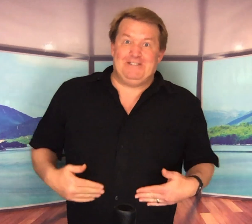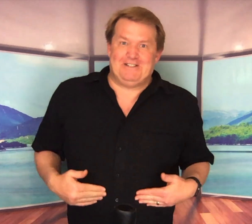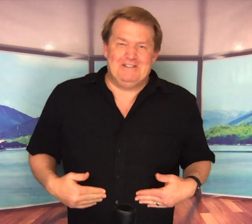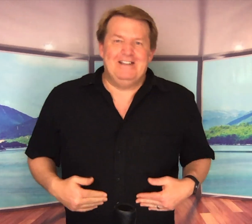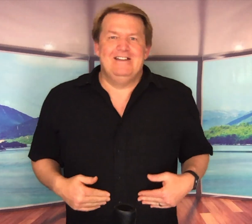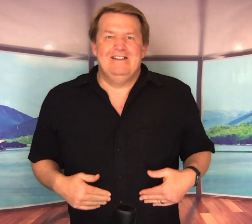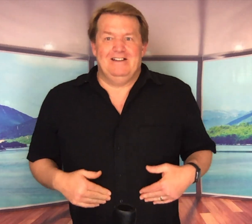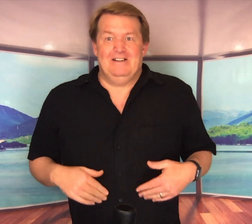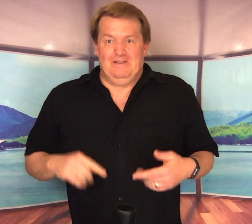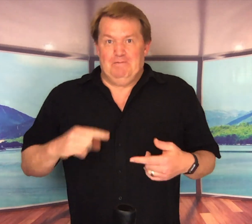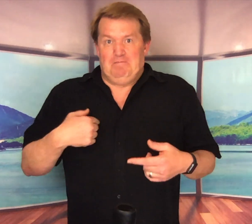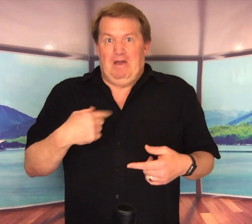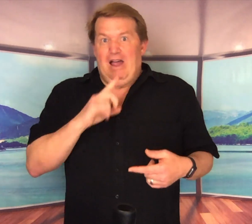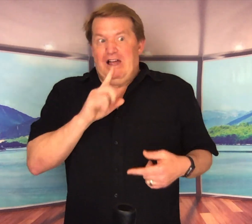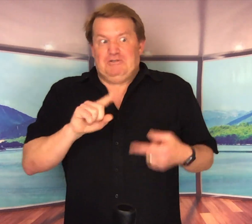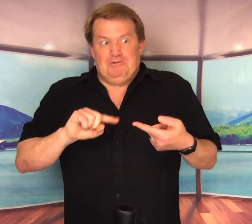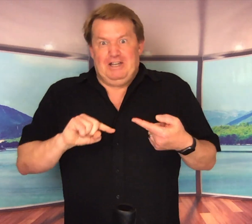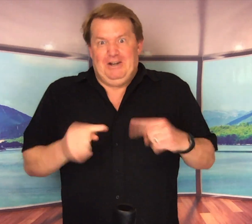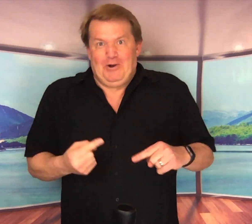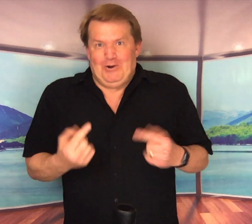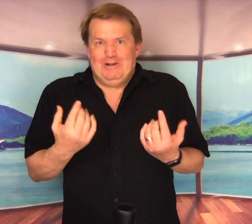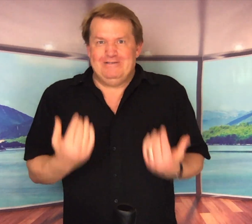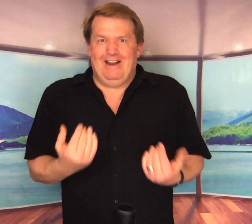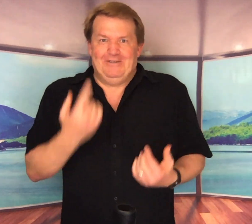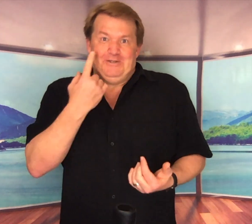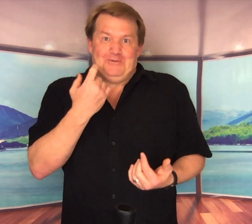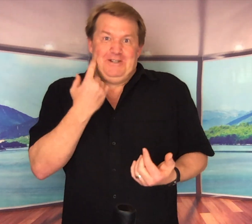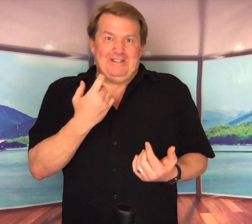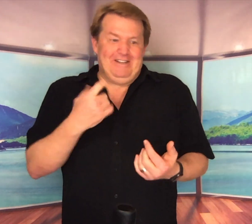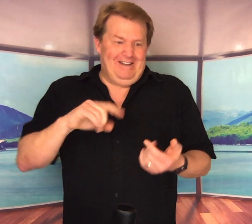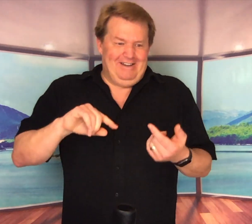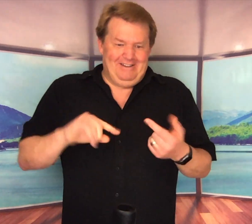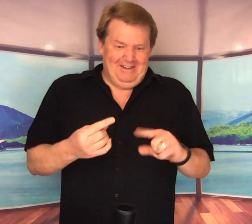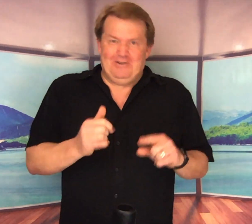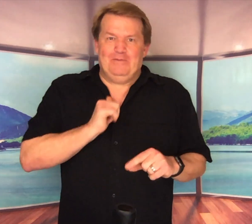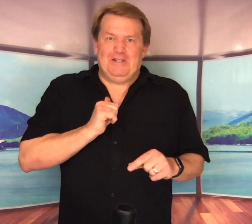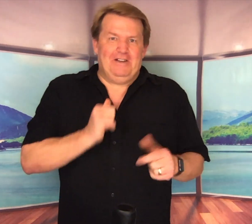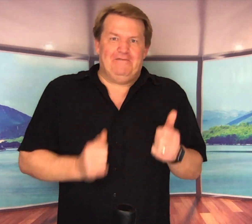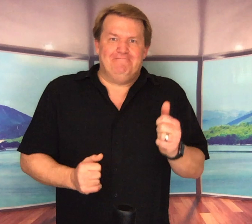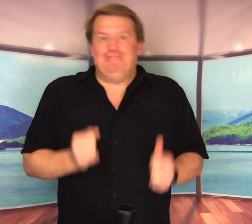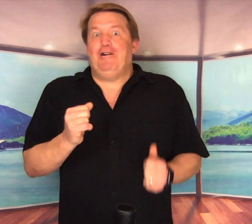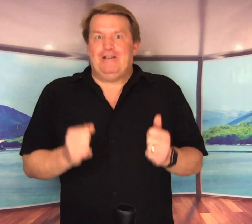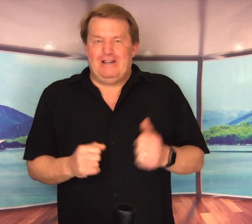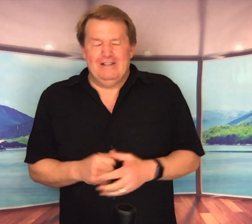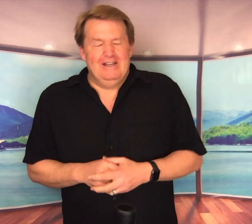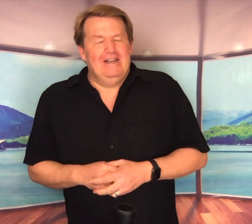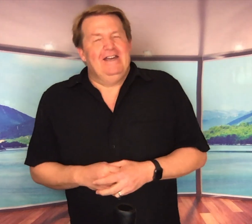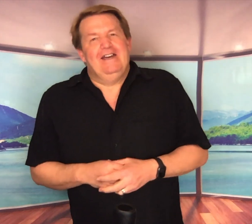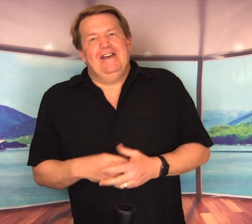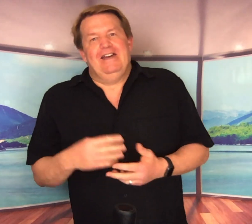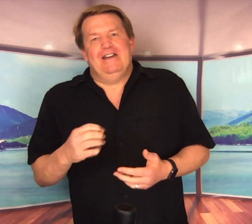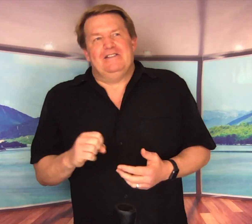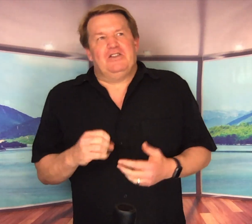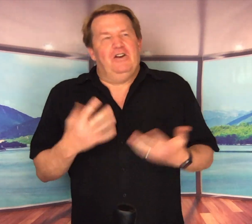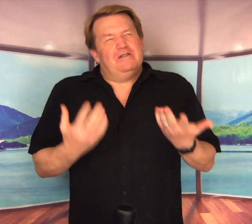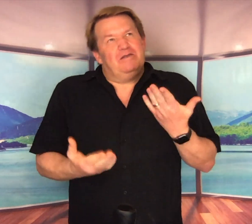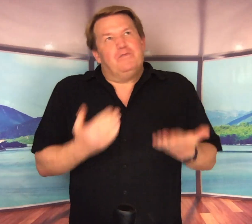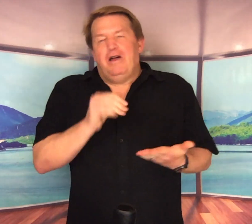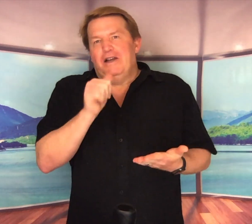physically. I actually get hurt now. Just recently, I hurt myself jogging. And so it's probably not a